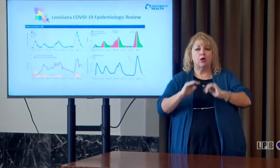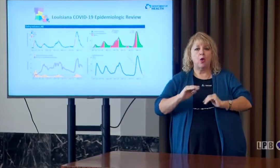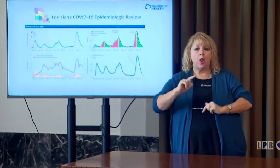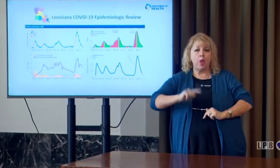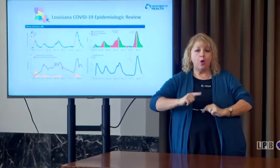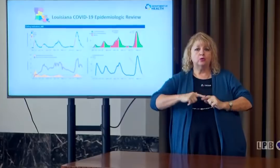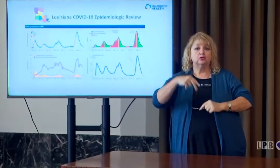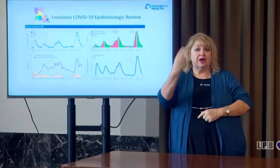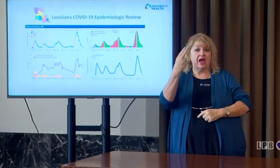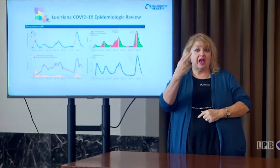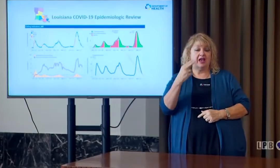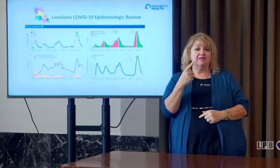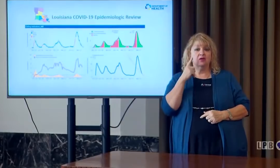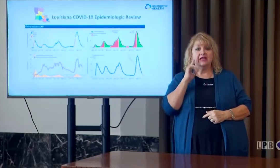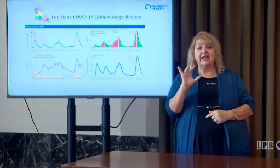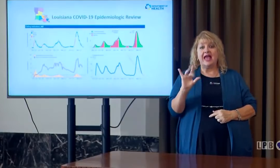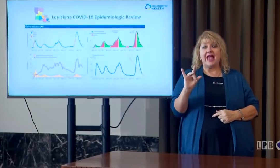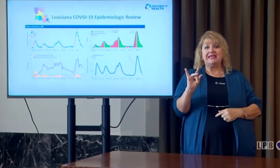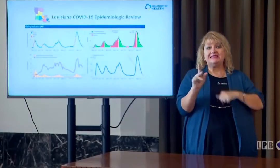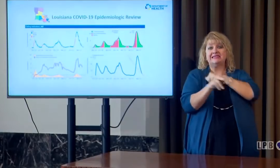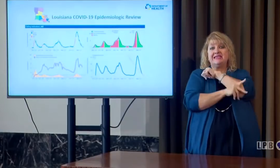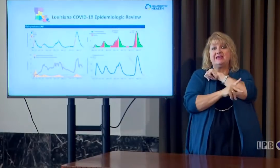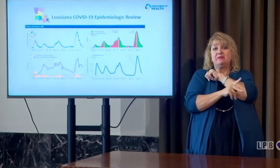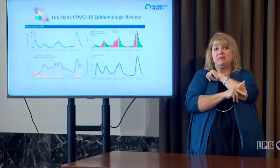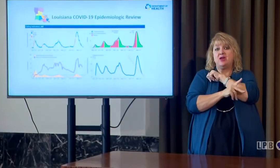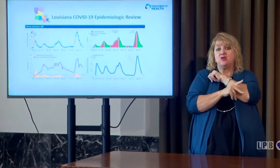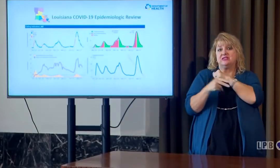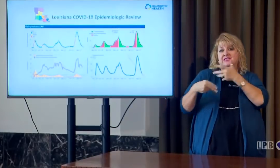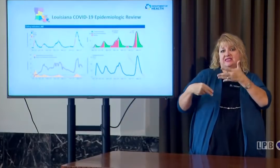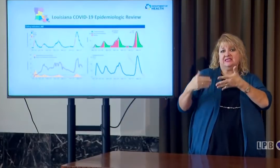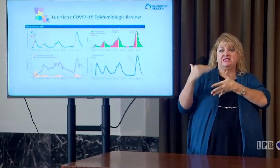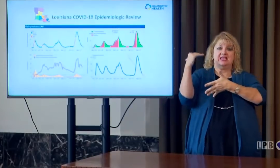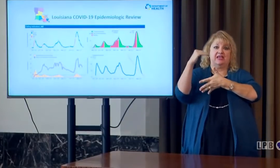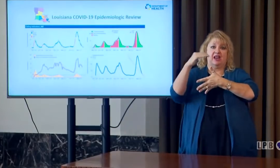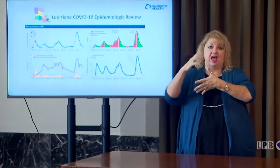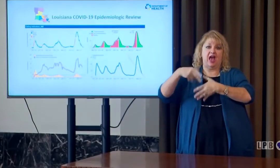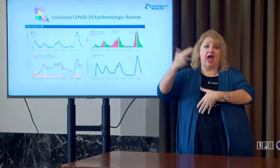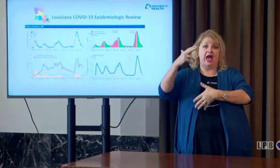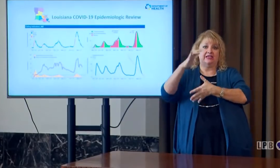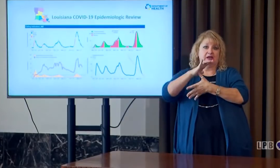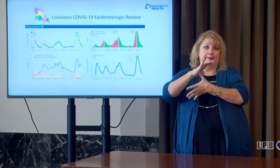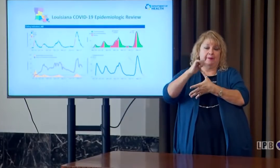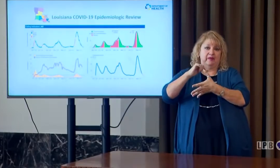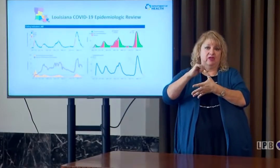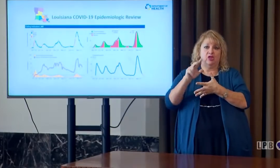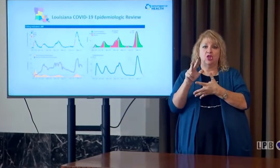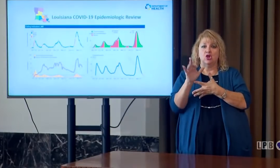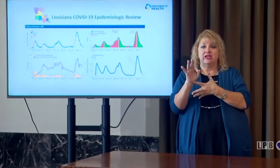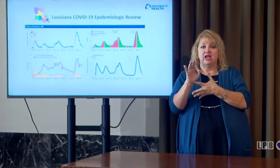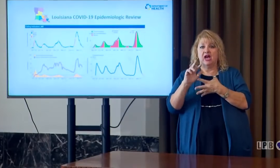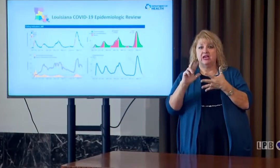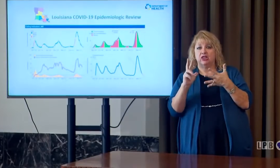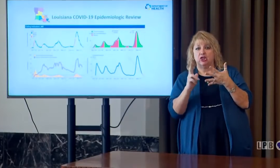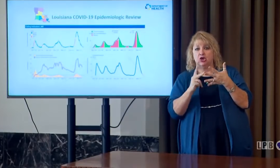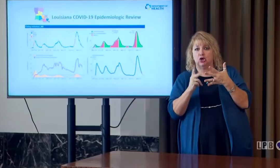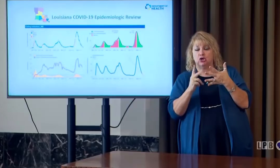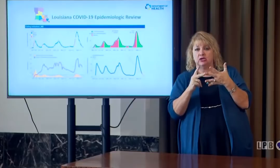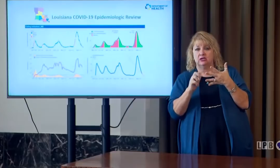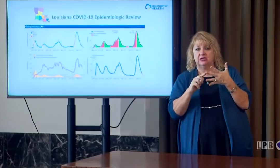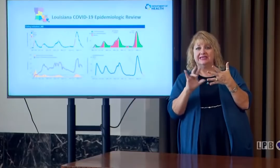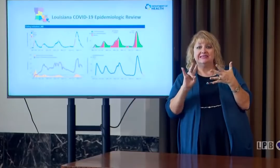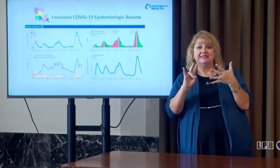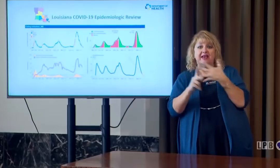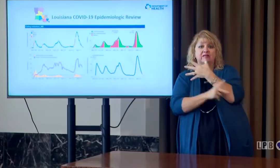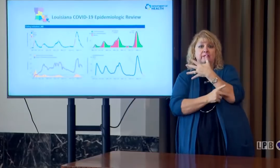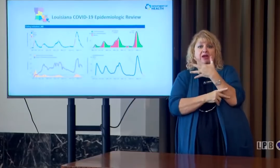risk. As it stands right now, there's 18 parishes. In that highest category, there's 39 parishes. In that third category, there's 7